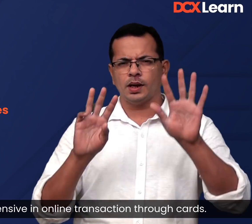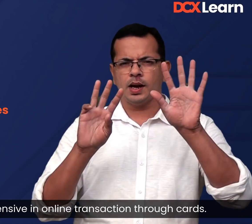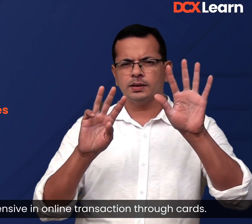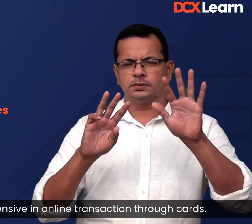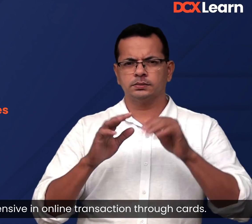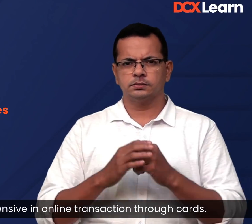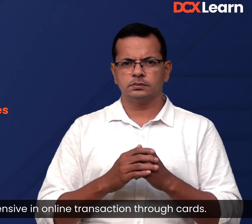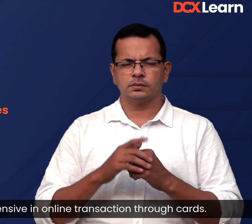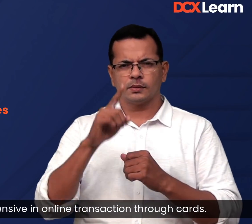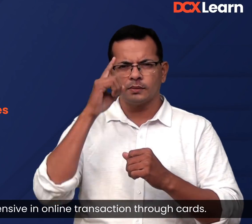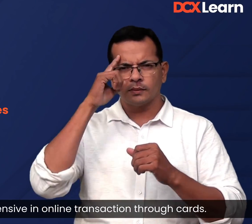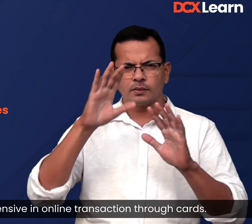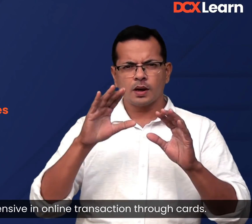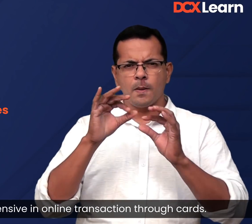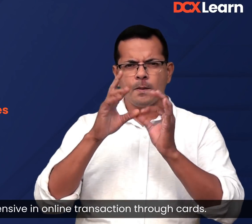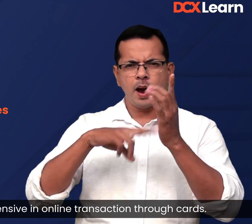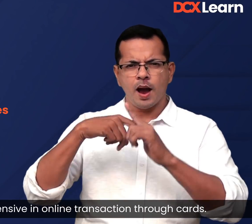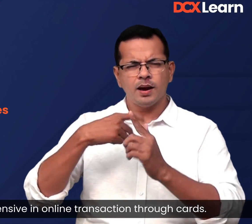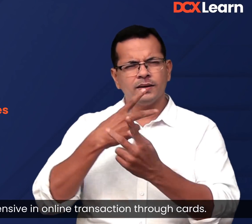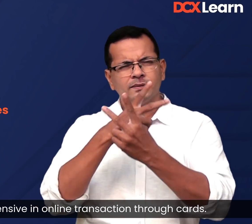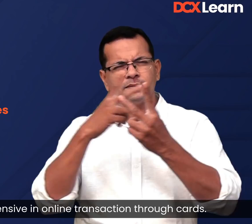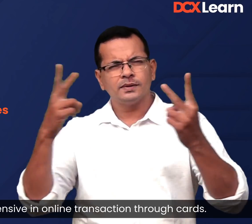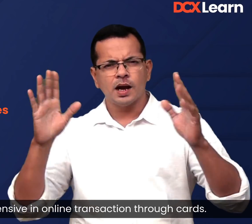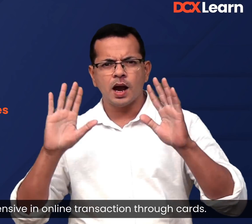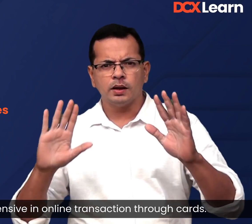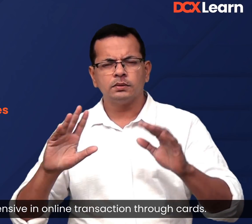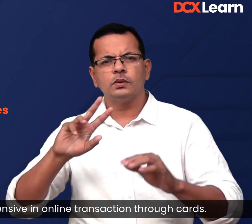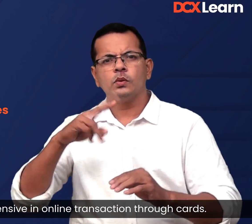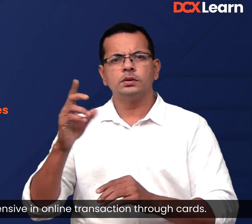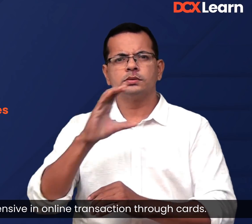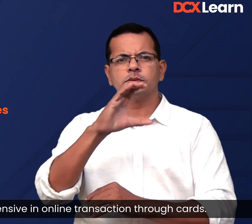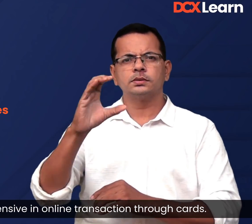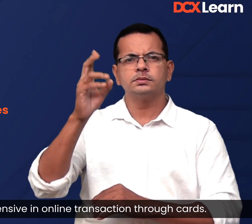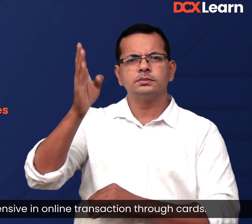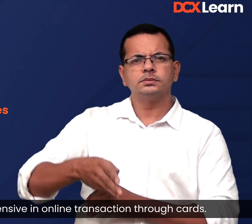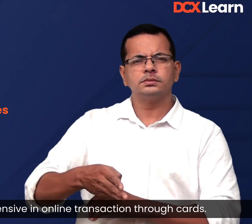transaction fees are expensive in online transaction through cards